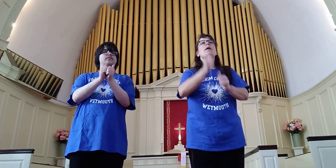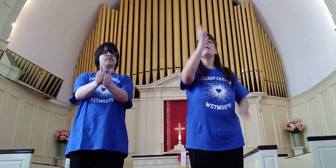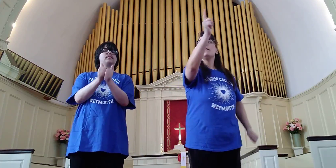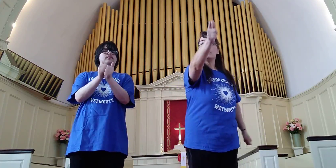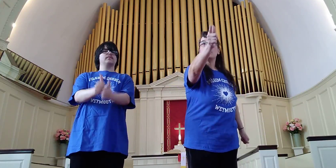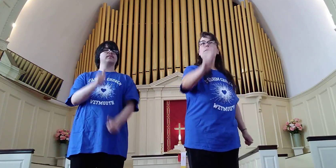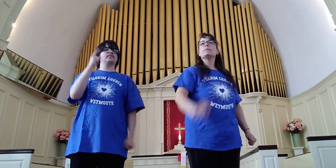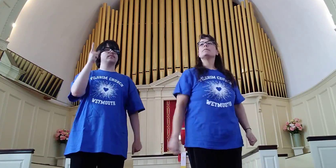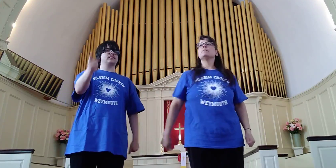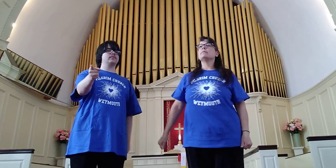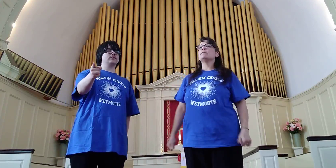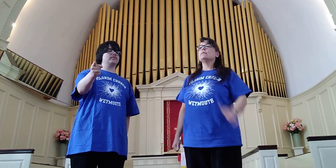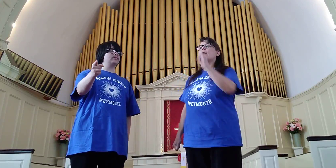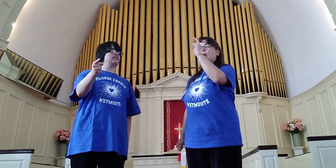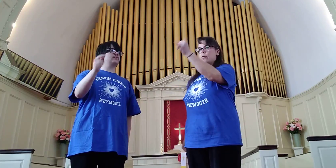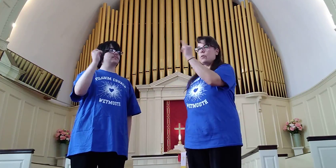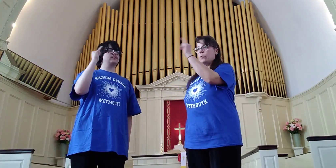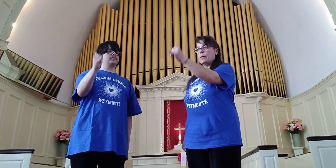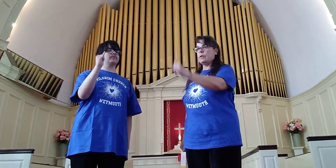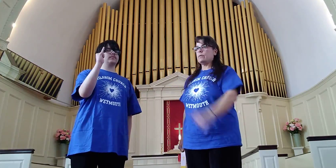with. You. And also with you.